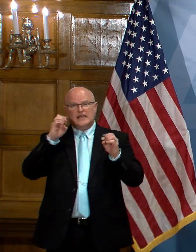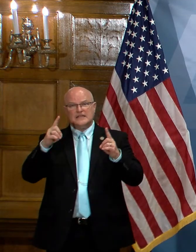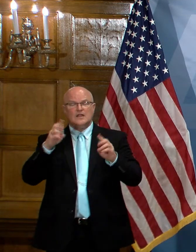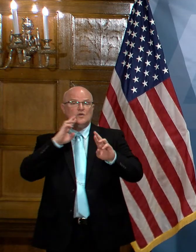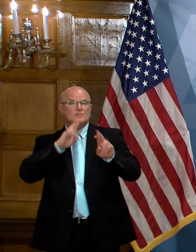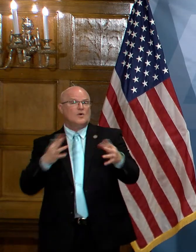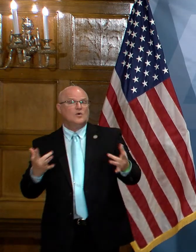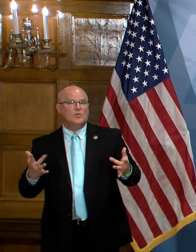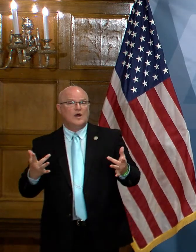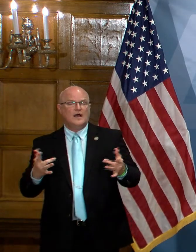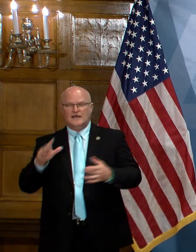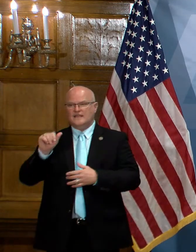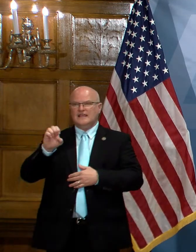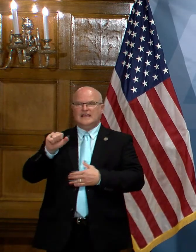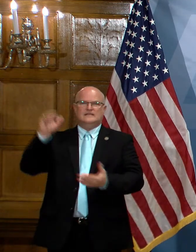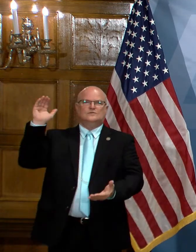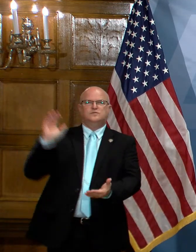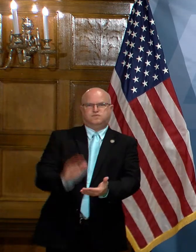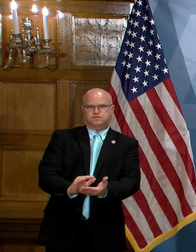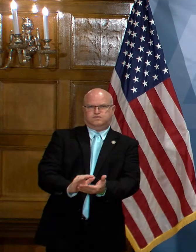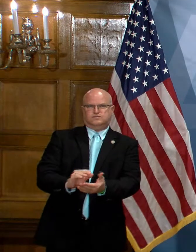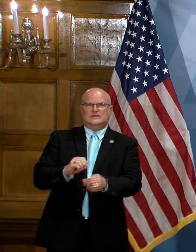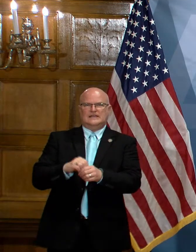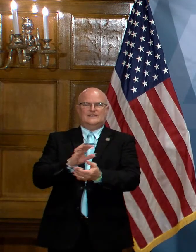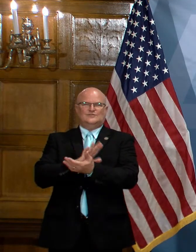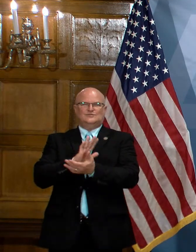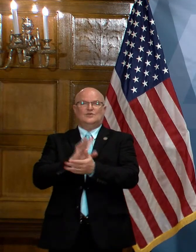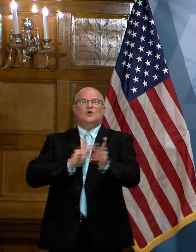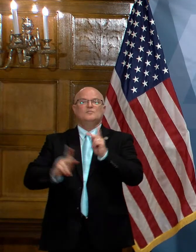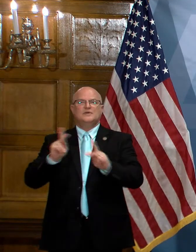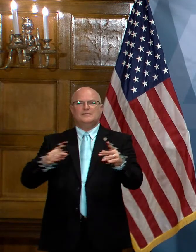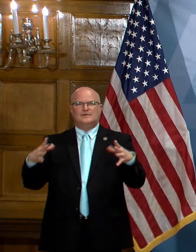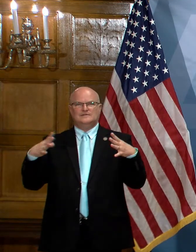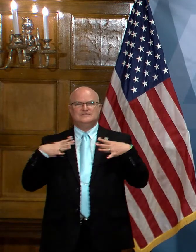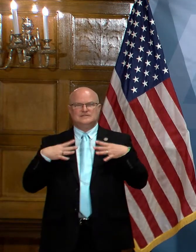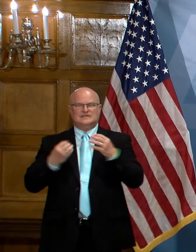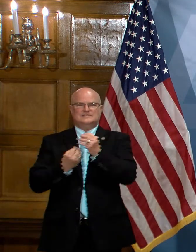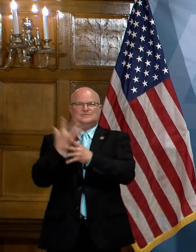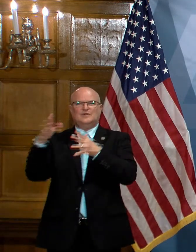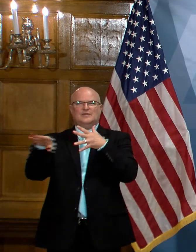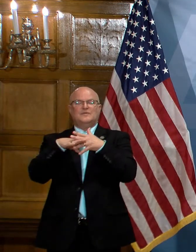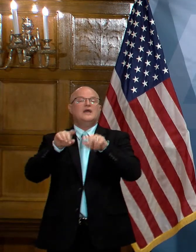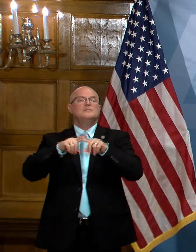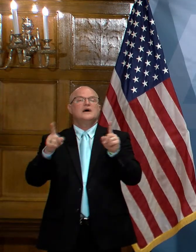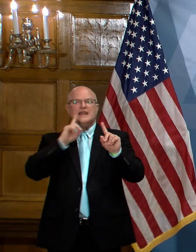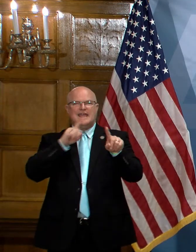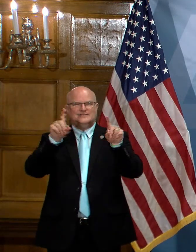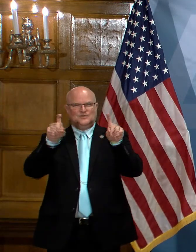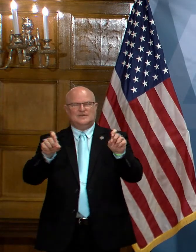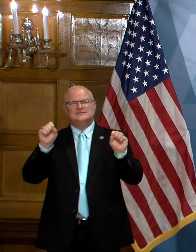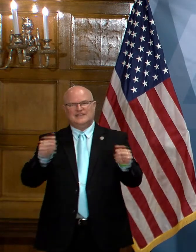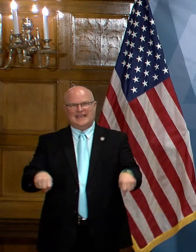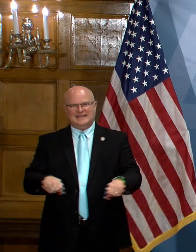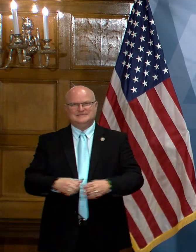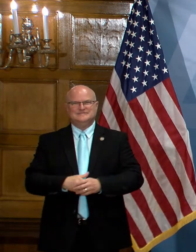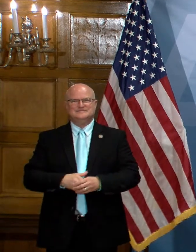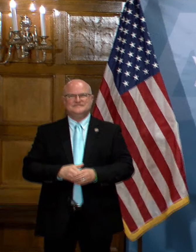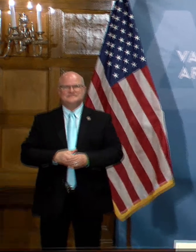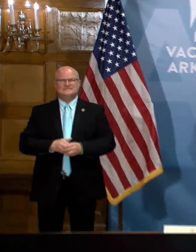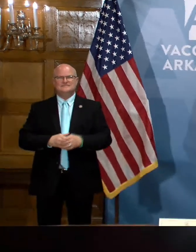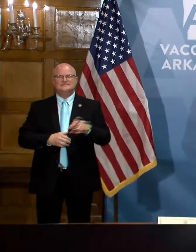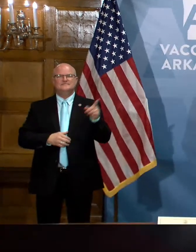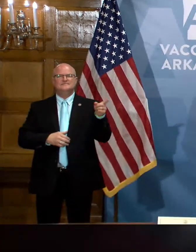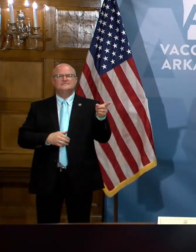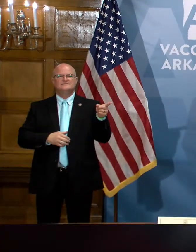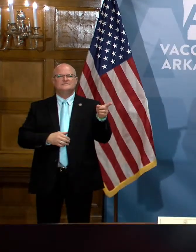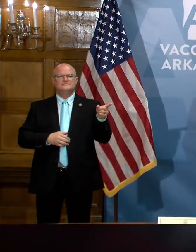report because their cases are very, very low. People are going on spring break, but he's here to answer any questions as well.